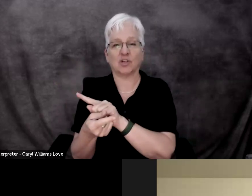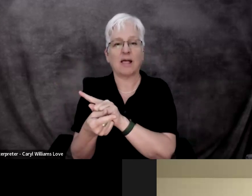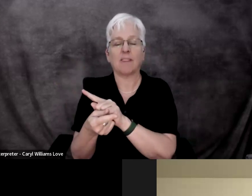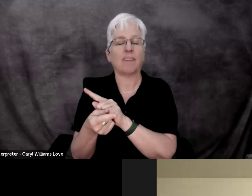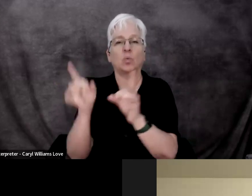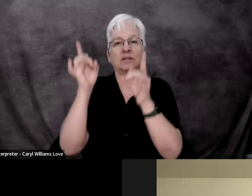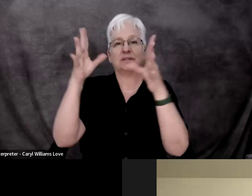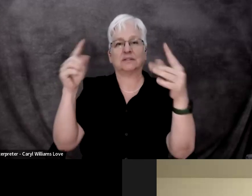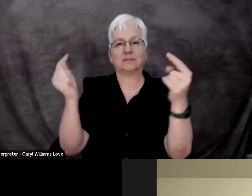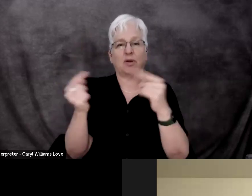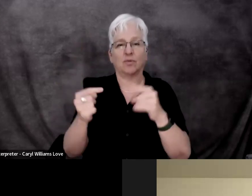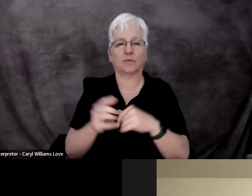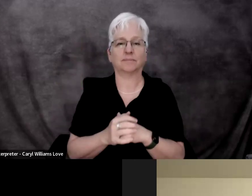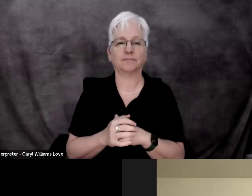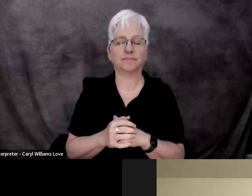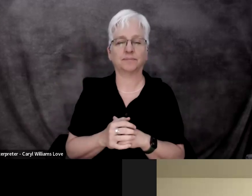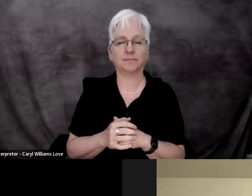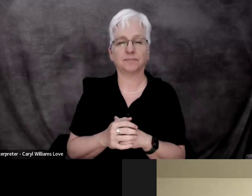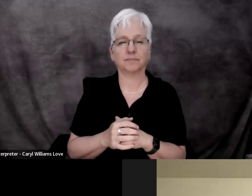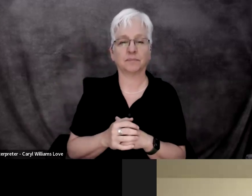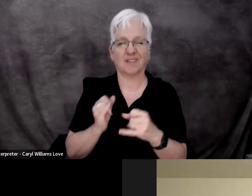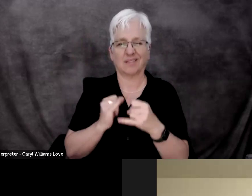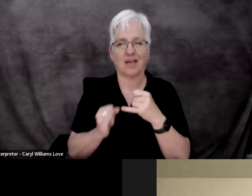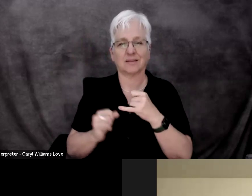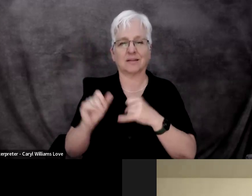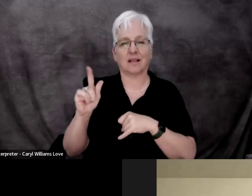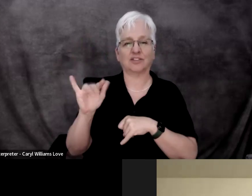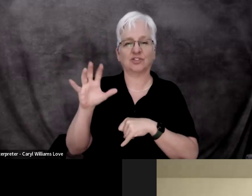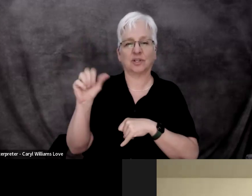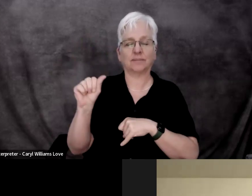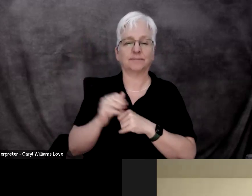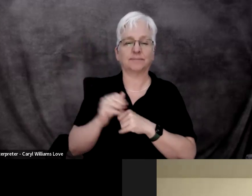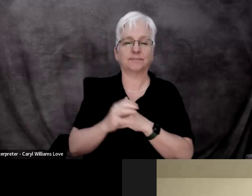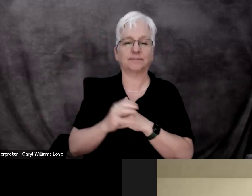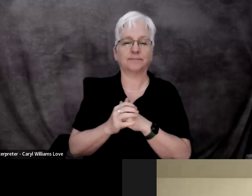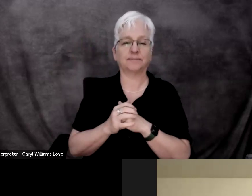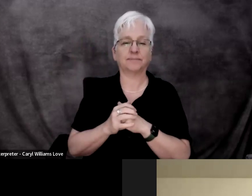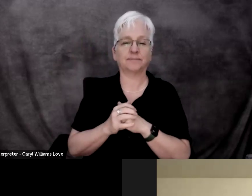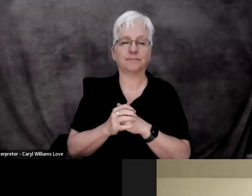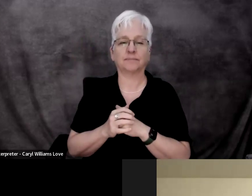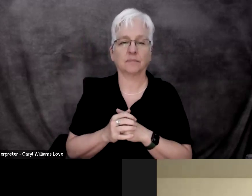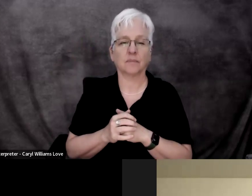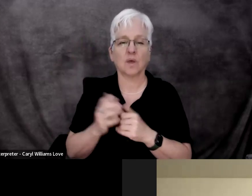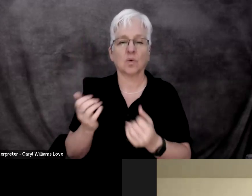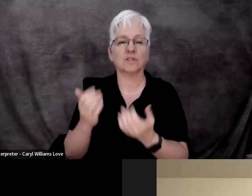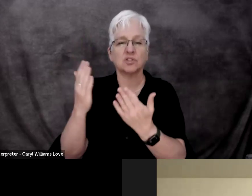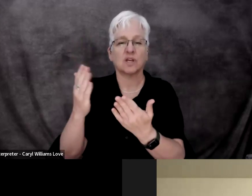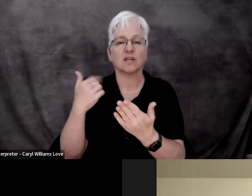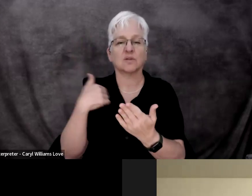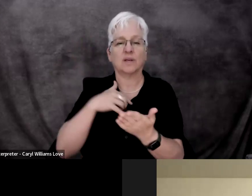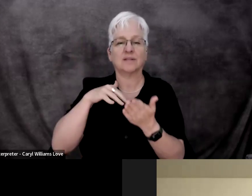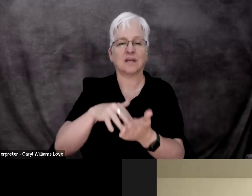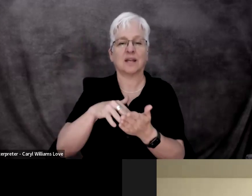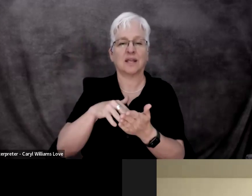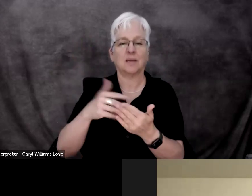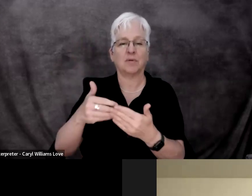from Pat, Alicia's question is something I've suggested that we study before. What is the desired response that doesn't happen solely because